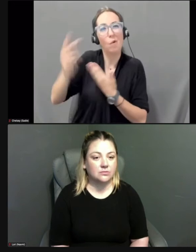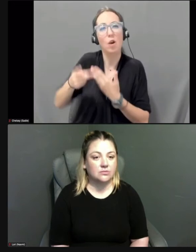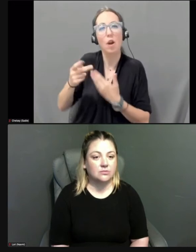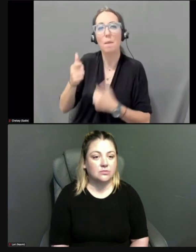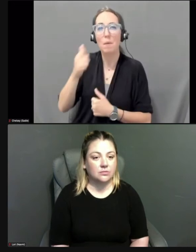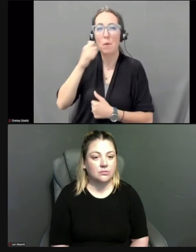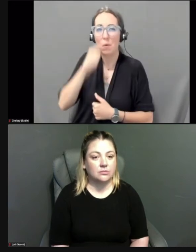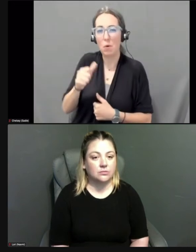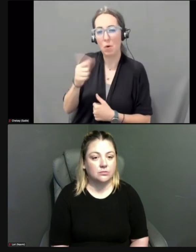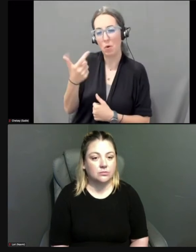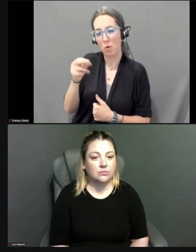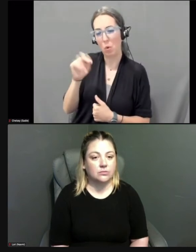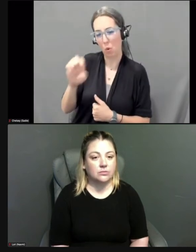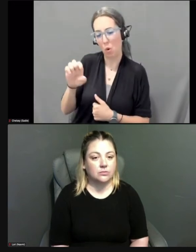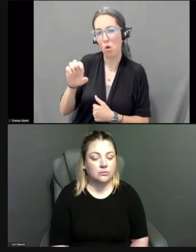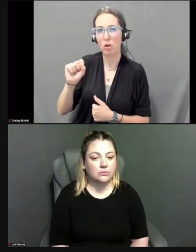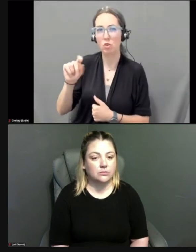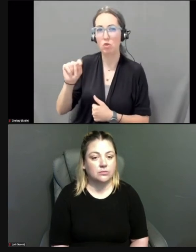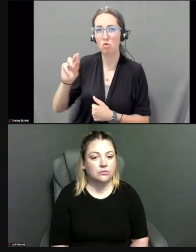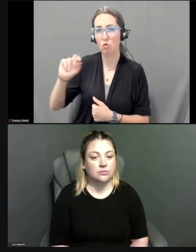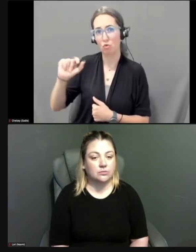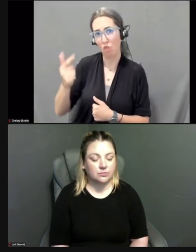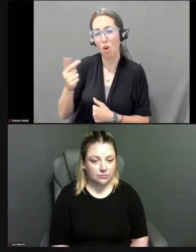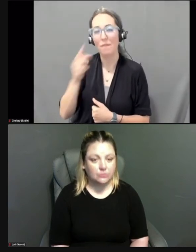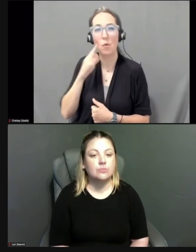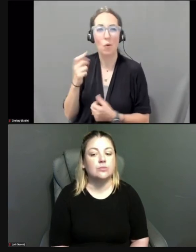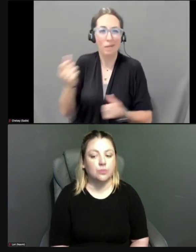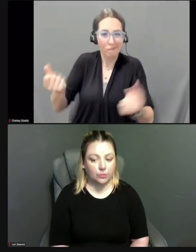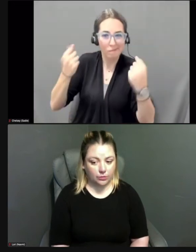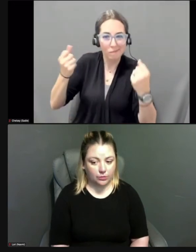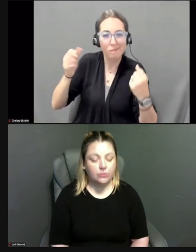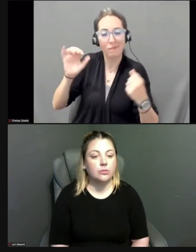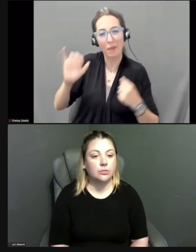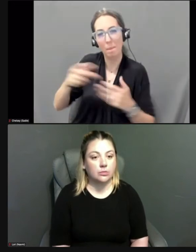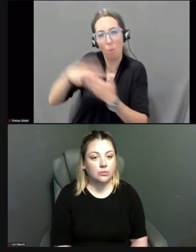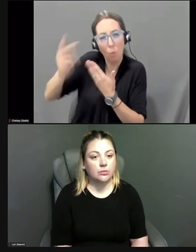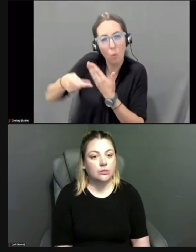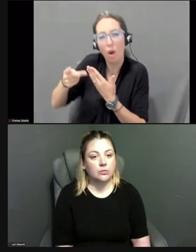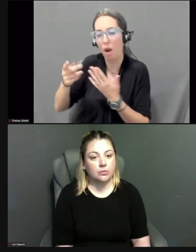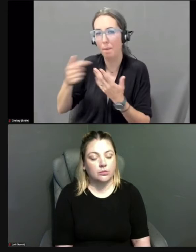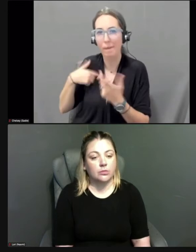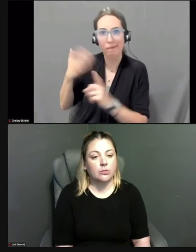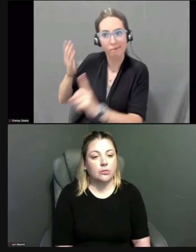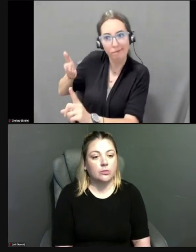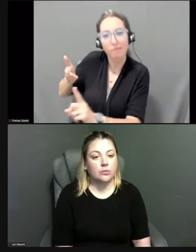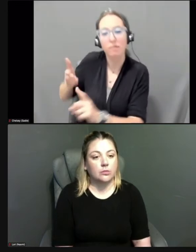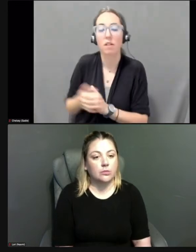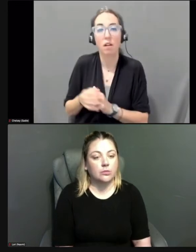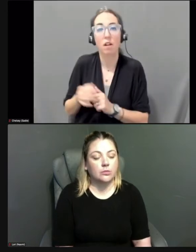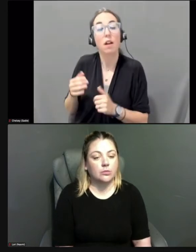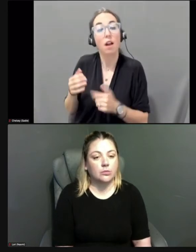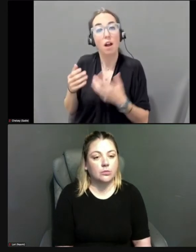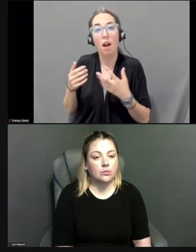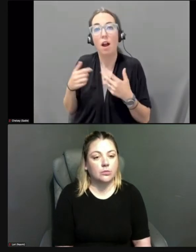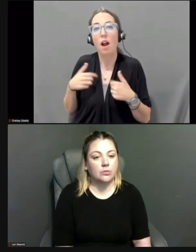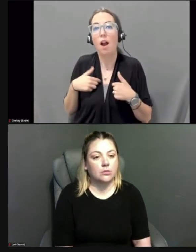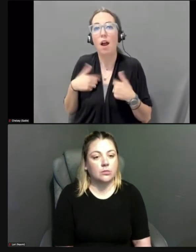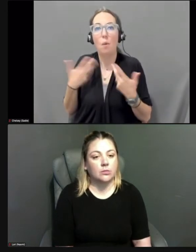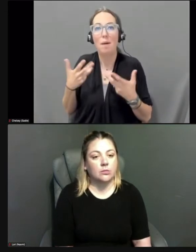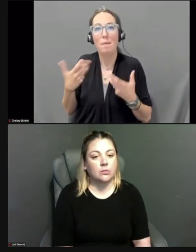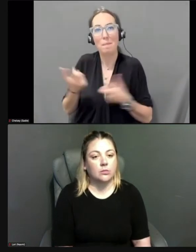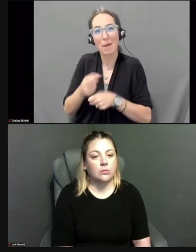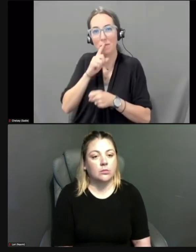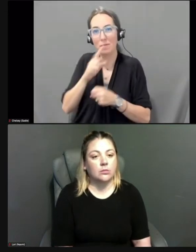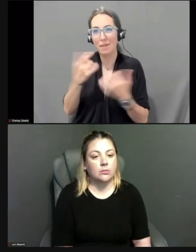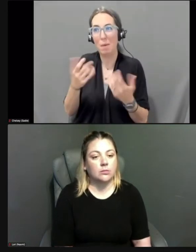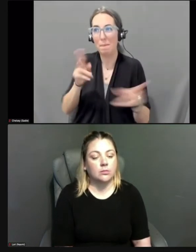more recently, I really tried to expand the people that I follow to include people that don't necessarily look like me. Because a lot of these